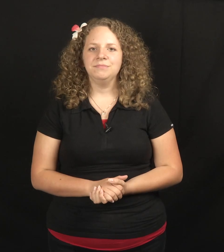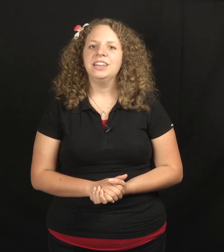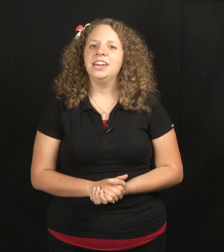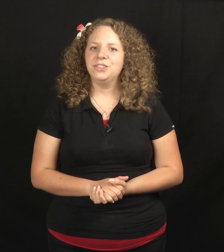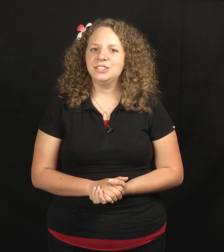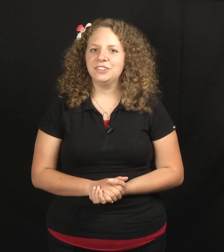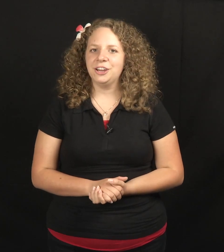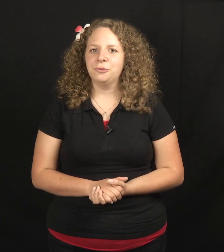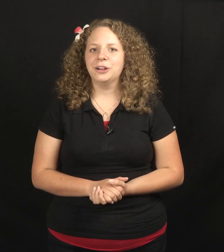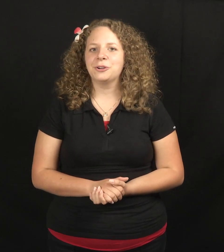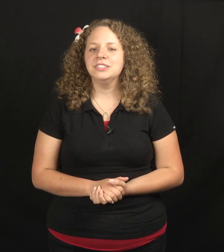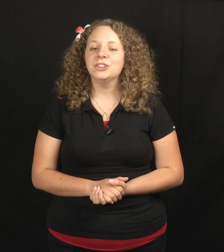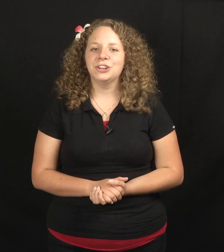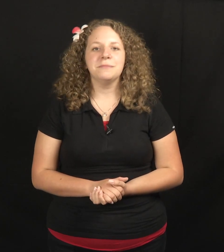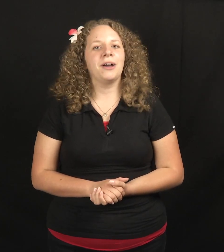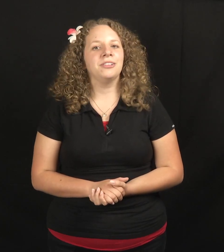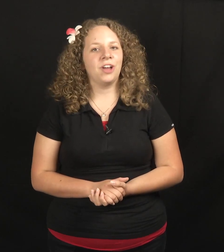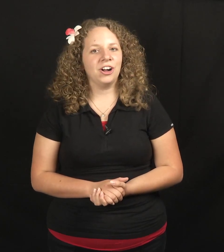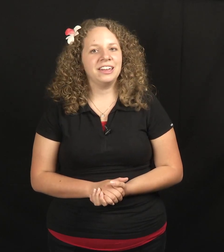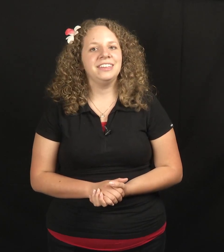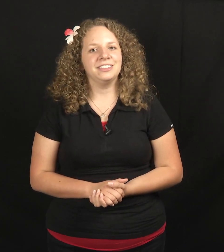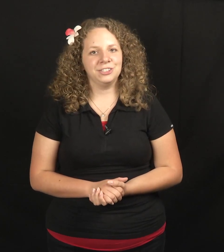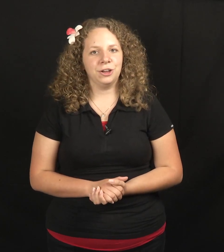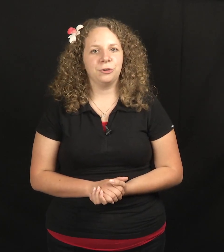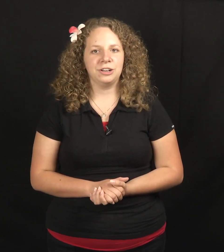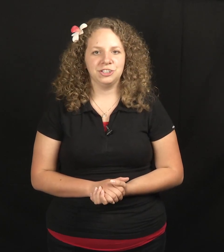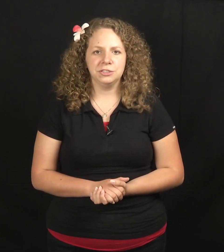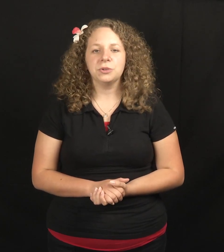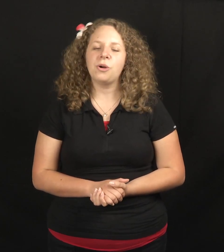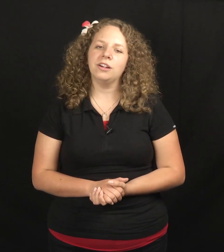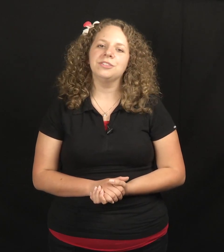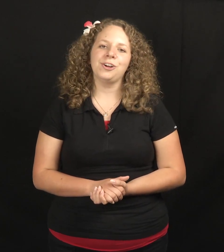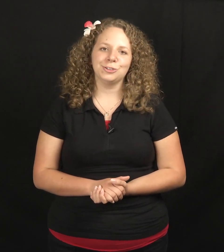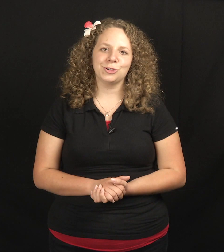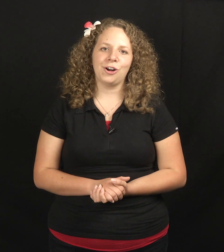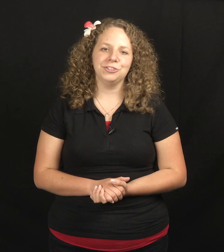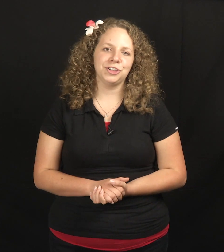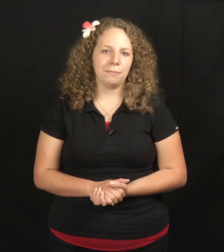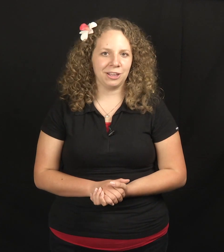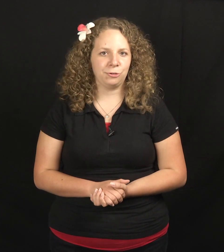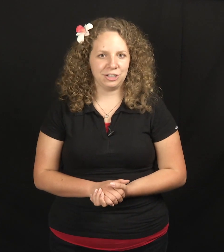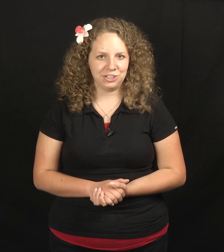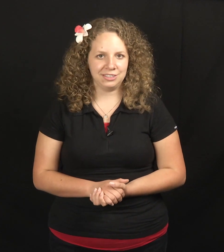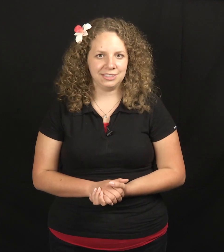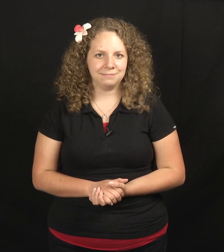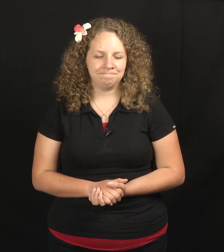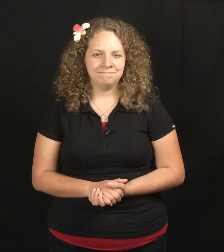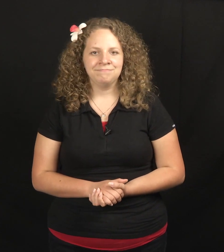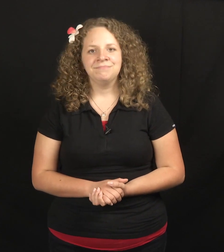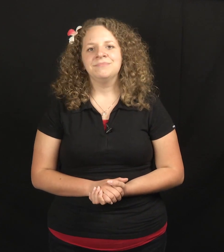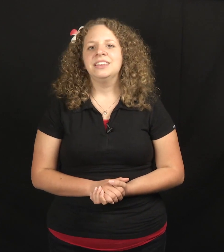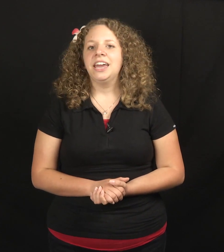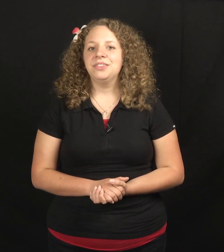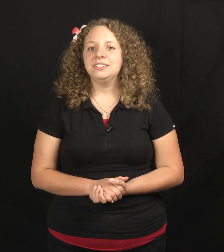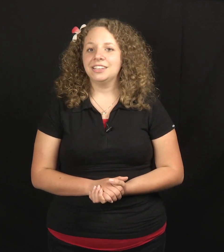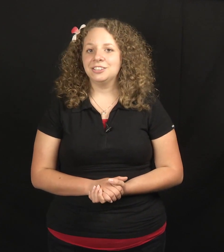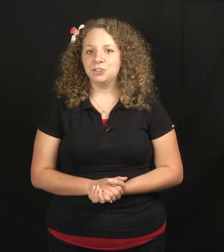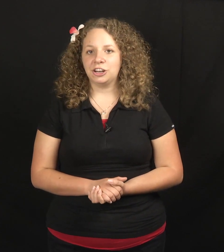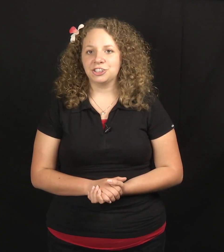In this video, we are going to learn about long yes and no questions, or they're also called topic questions. In this sentence structure,